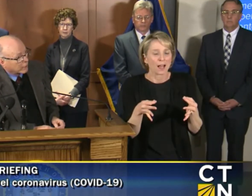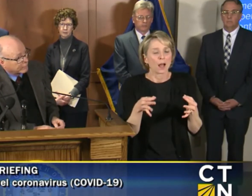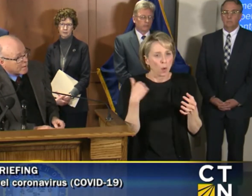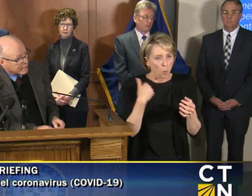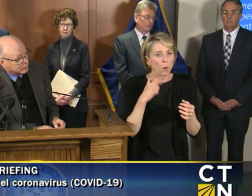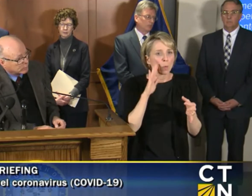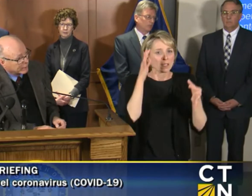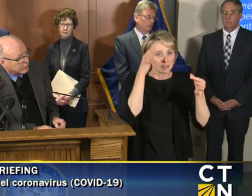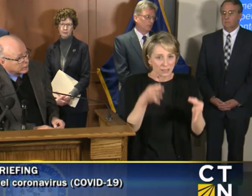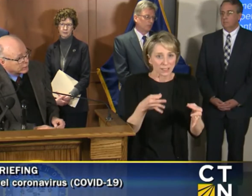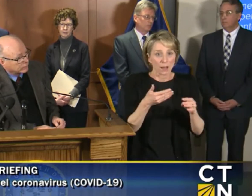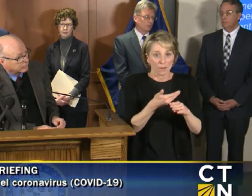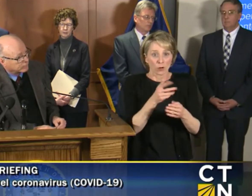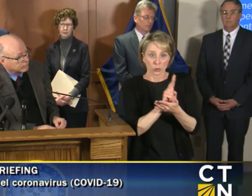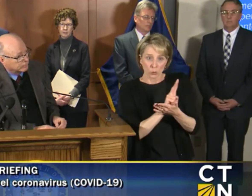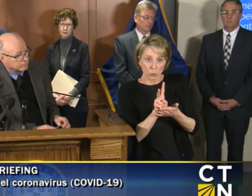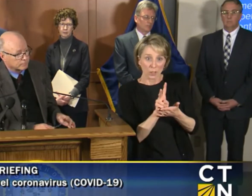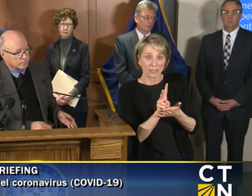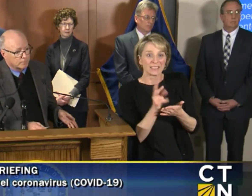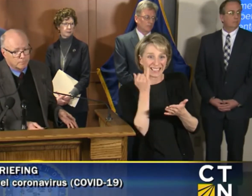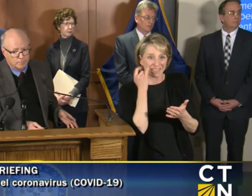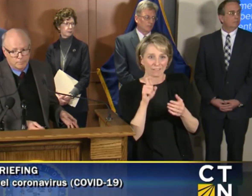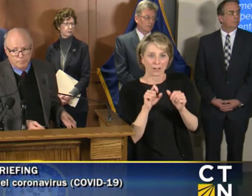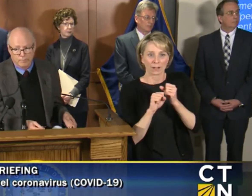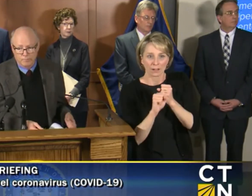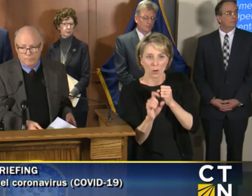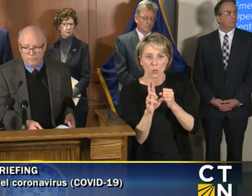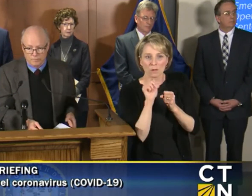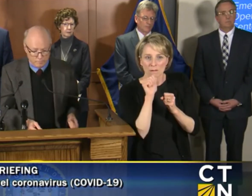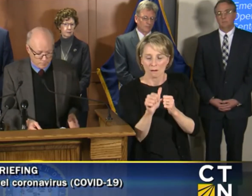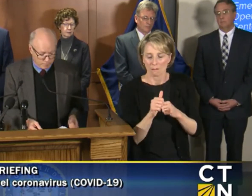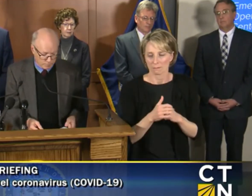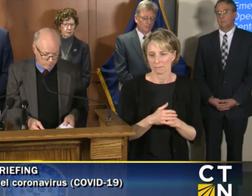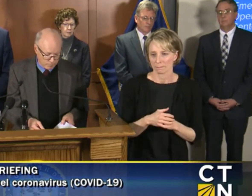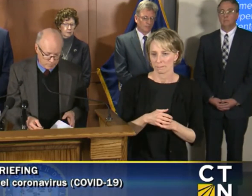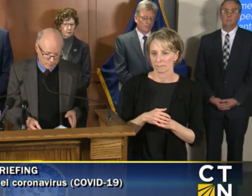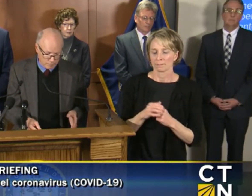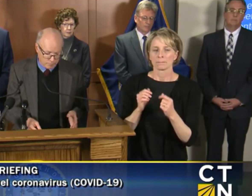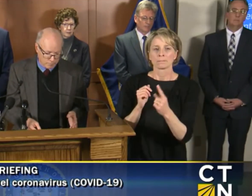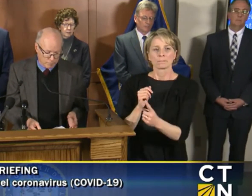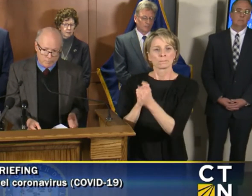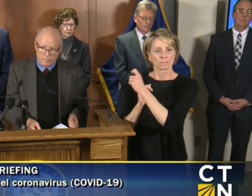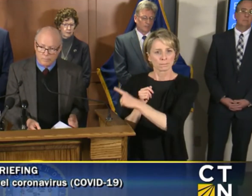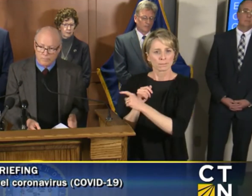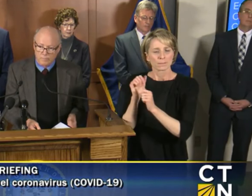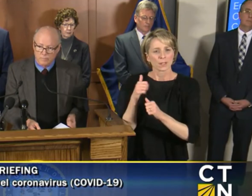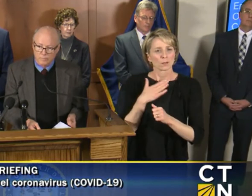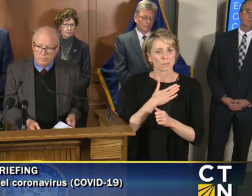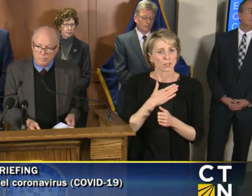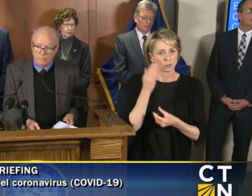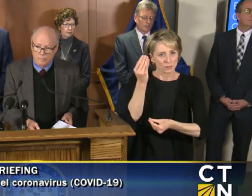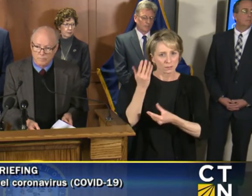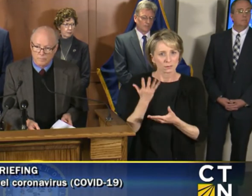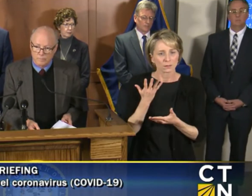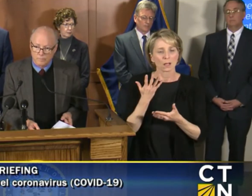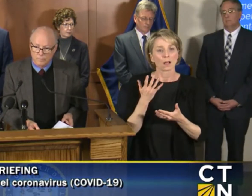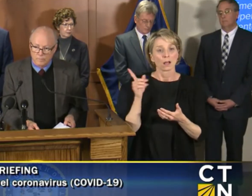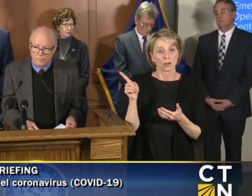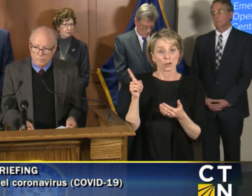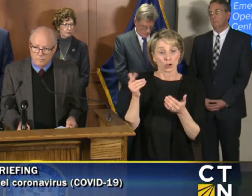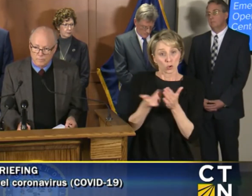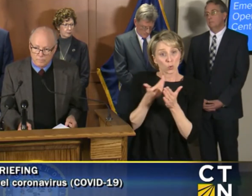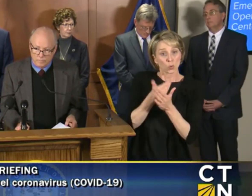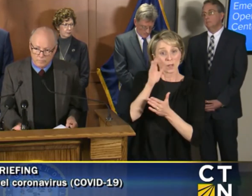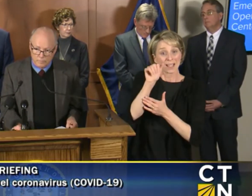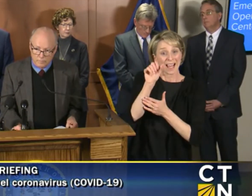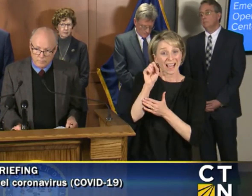whether or not that needs to be extended. Can you tell us if the new cases, how many of them are